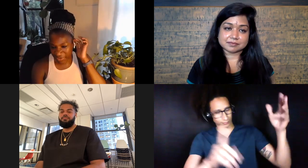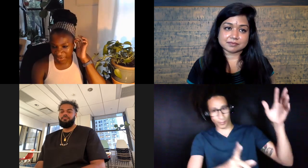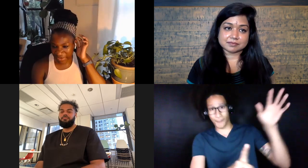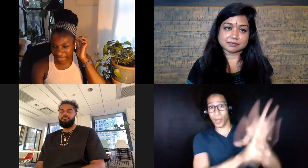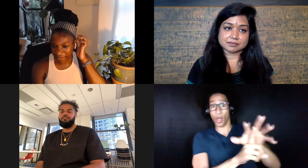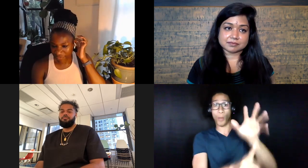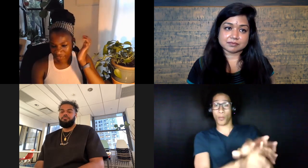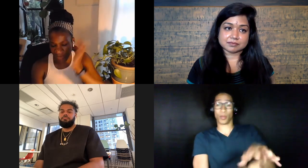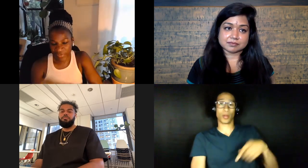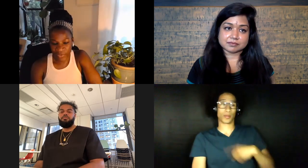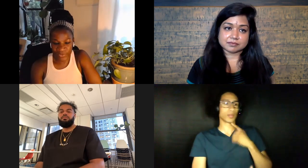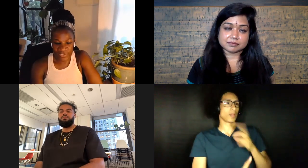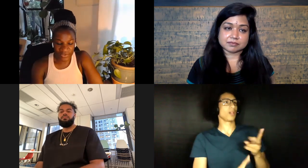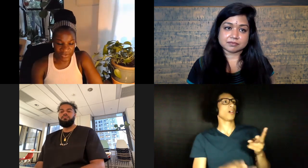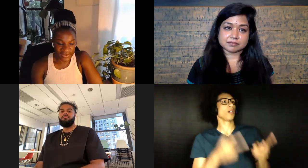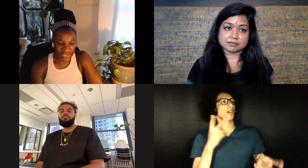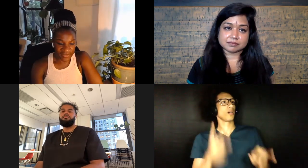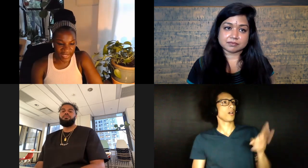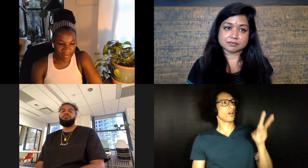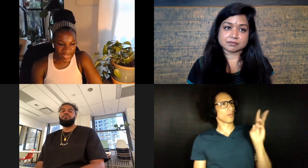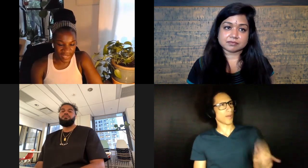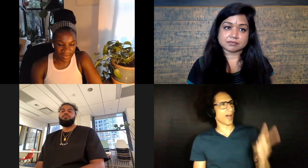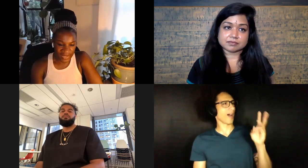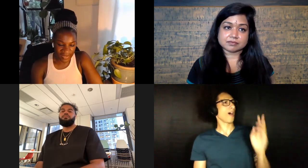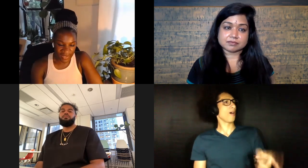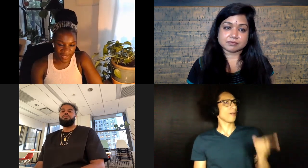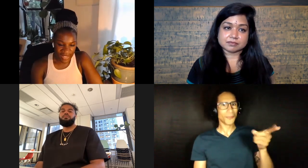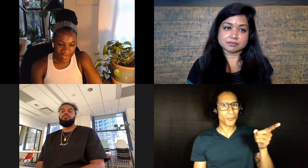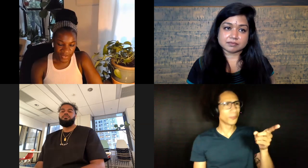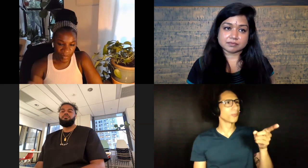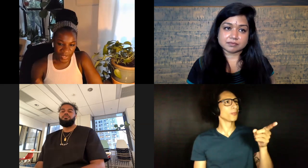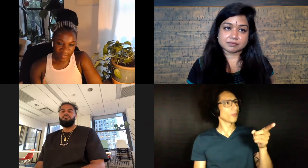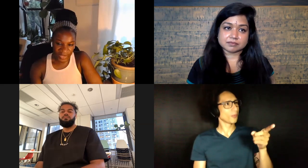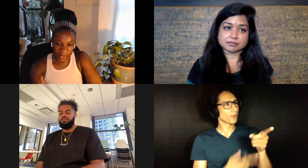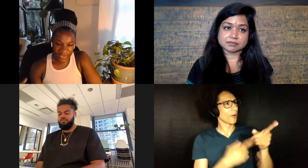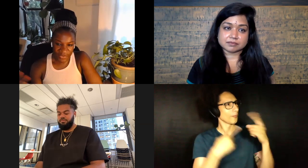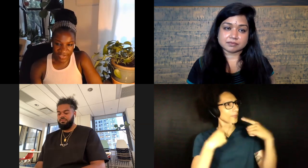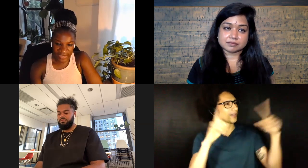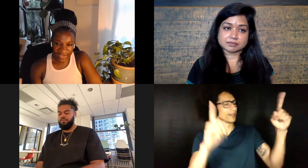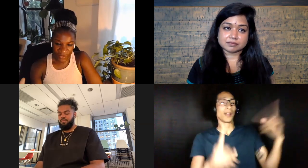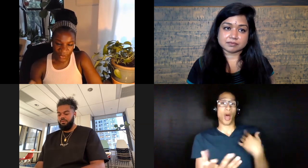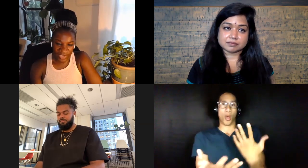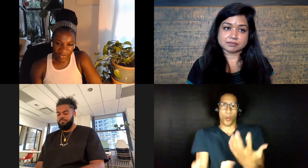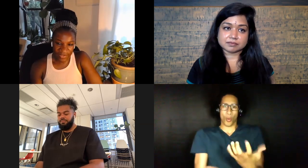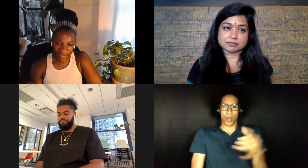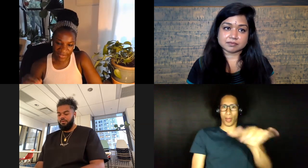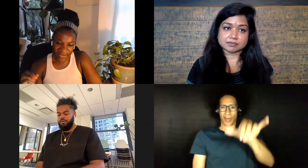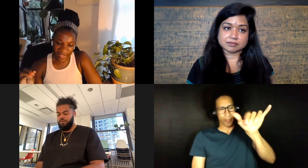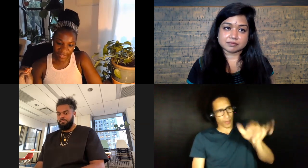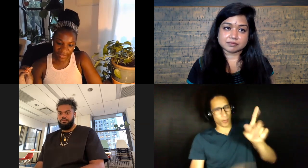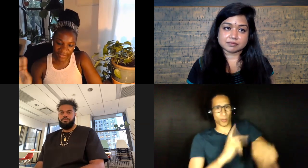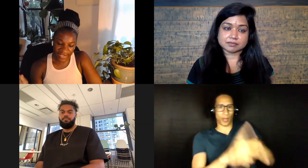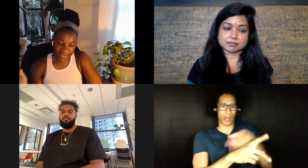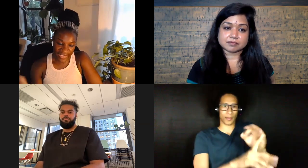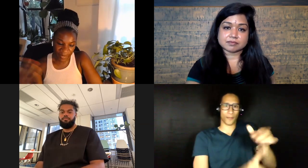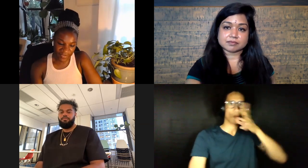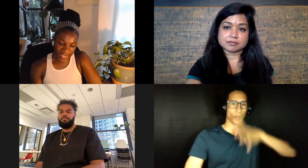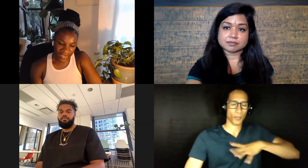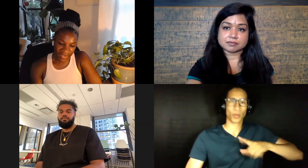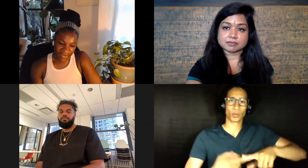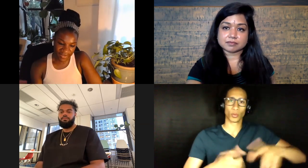kind of like how you can essentially tell an entire story of hip hop just from the perspective of the women. You can get